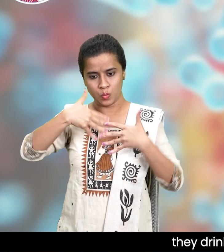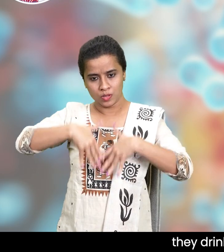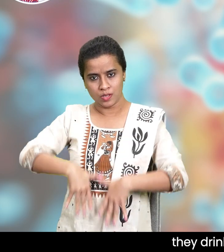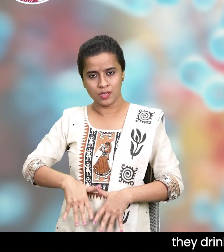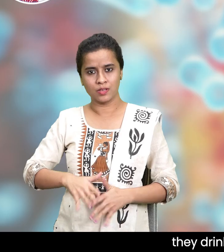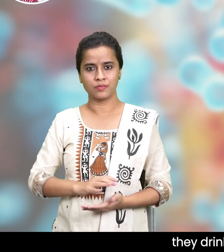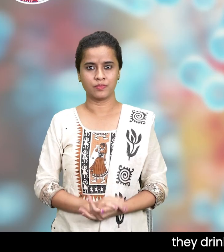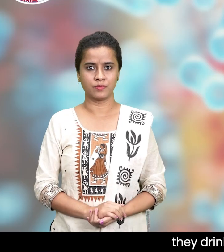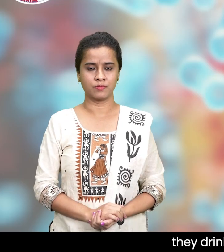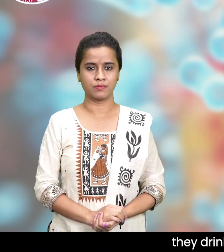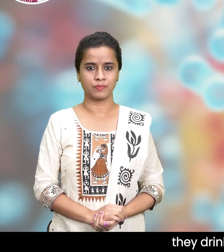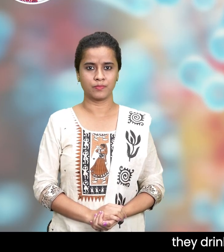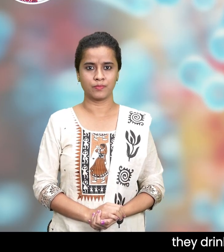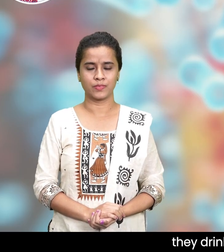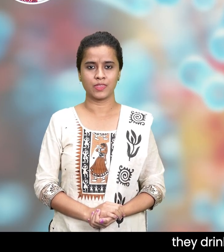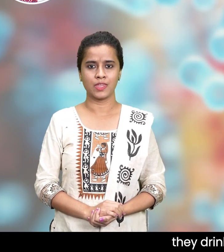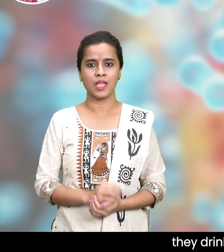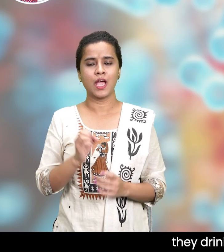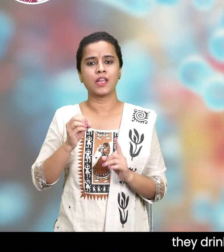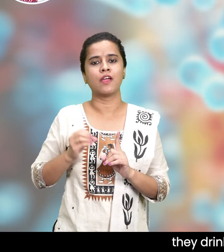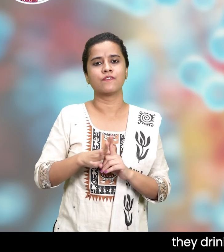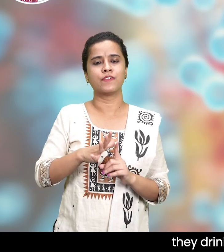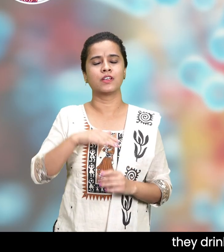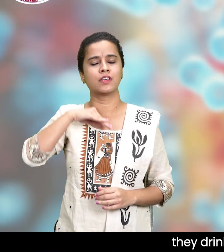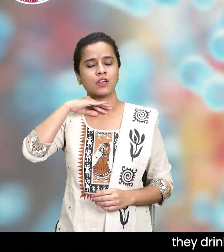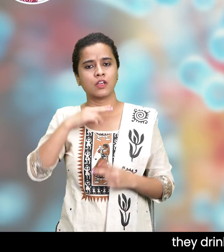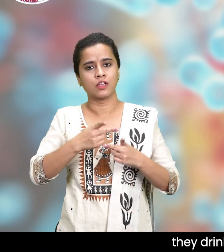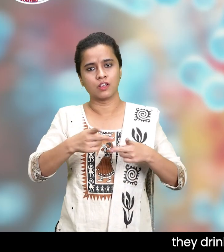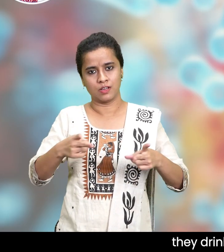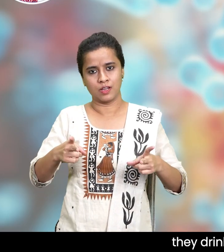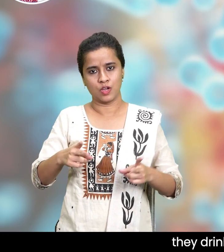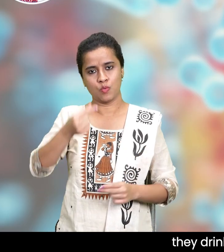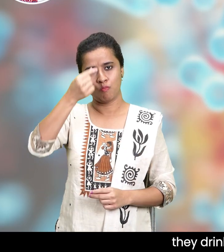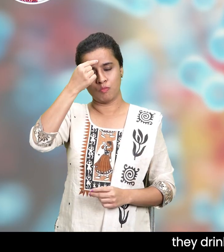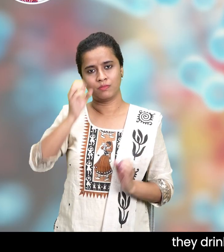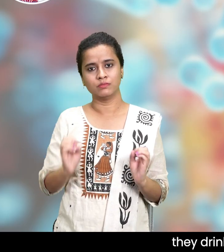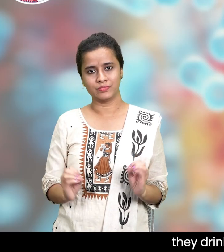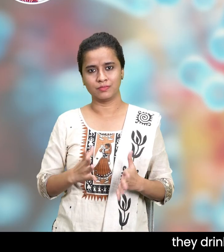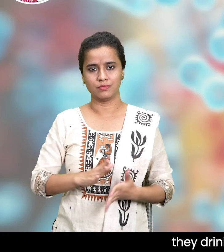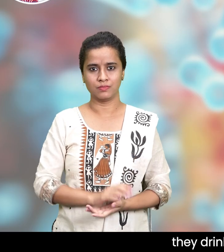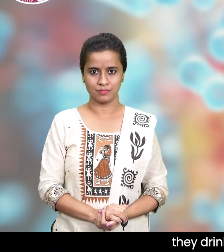they drink and cause disease in them.